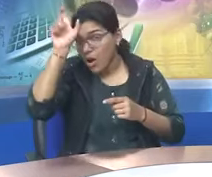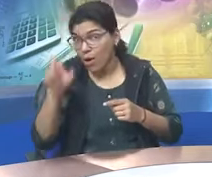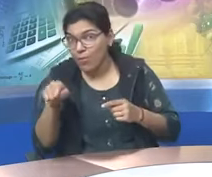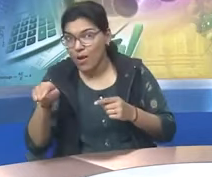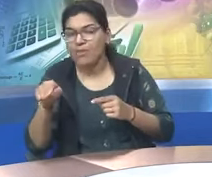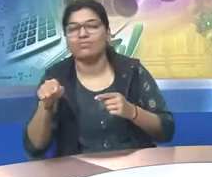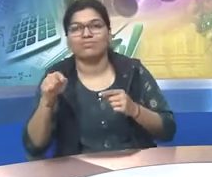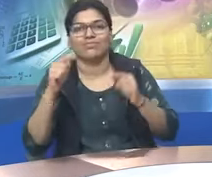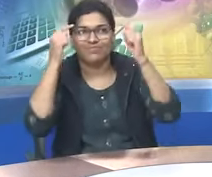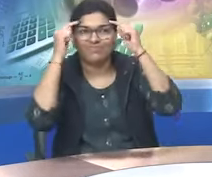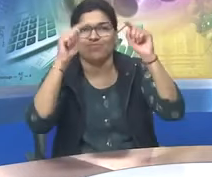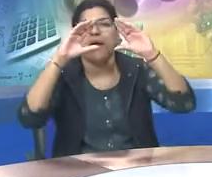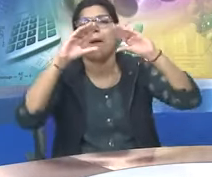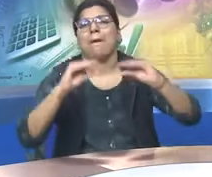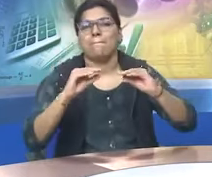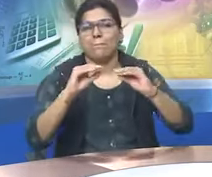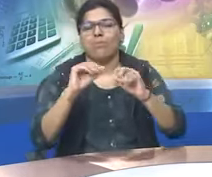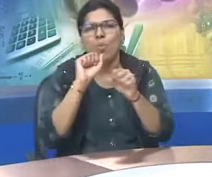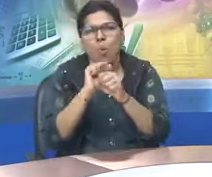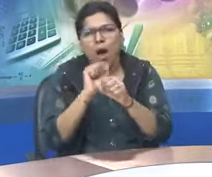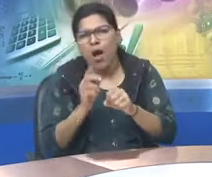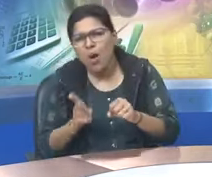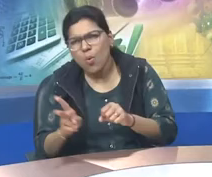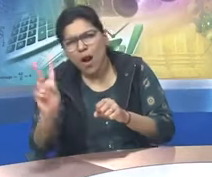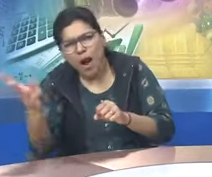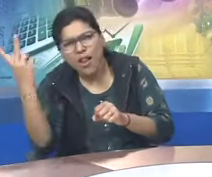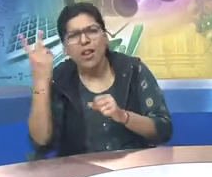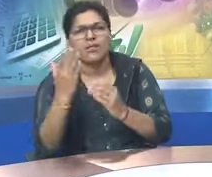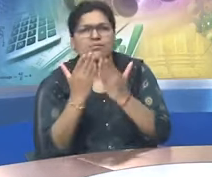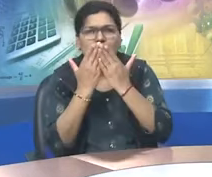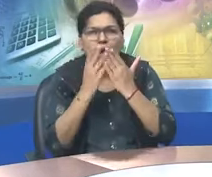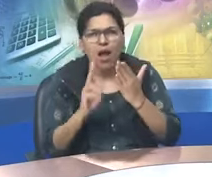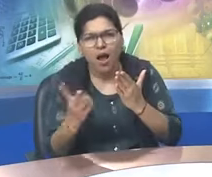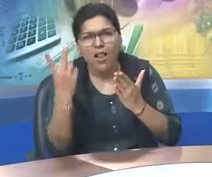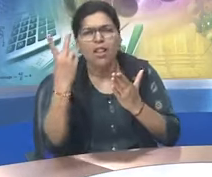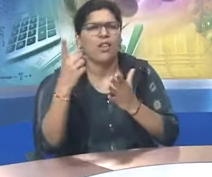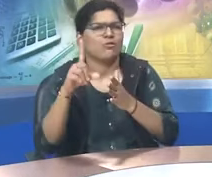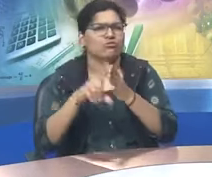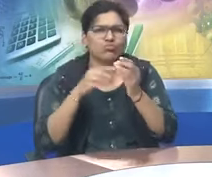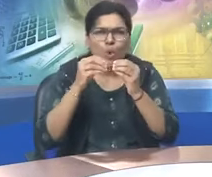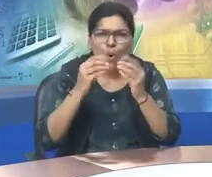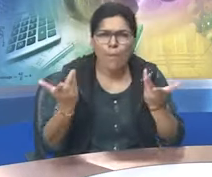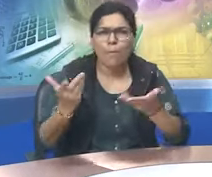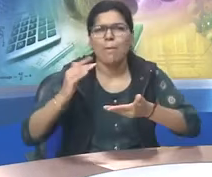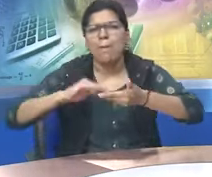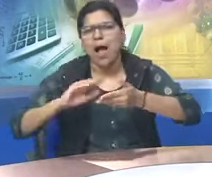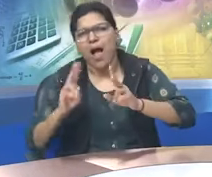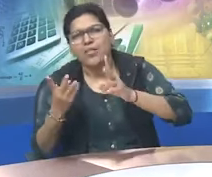but that connection is not felt.